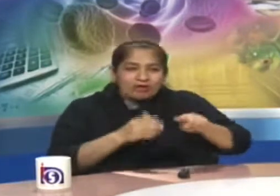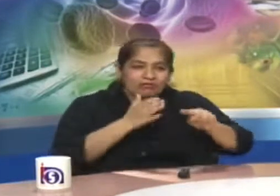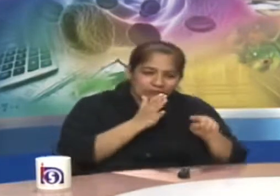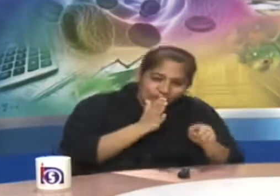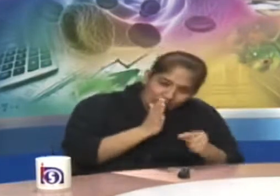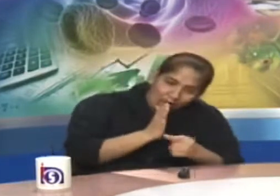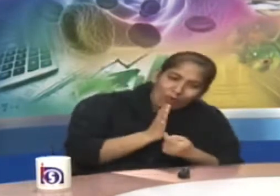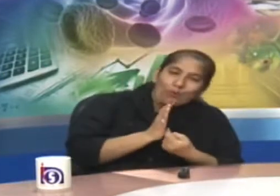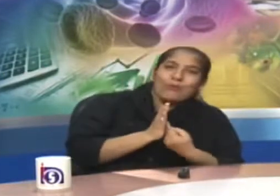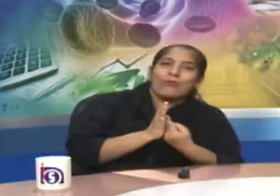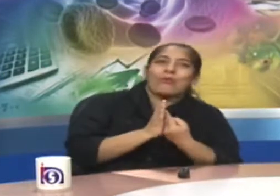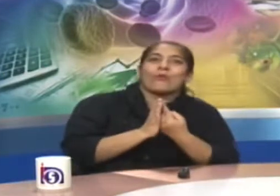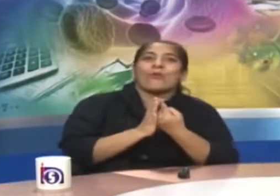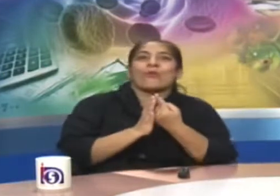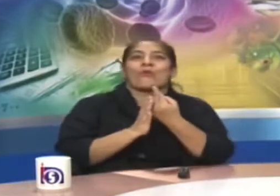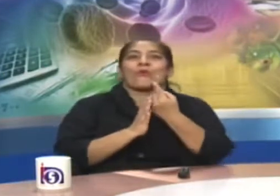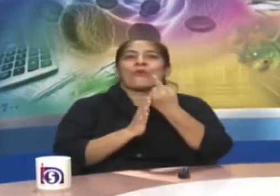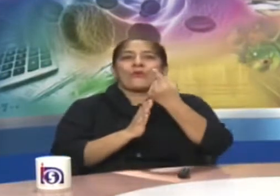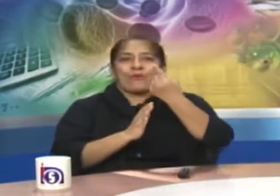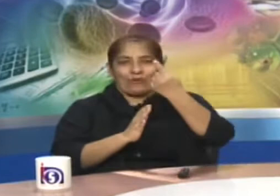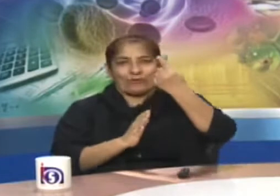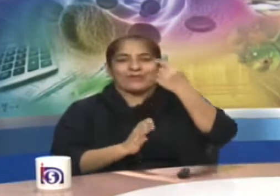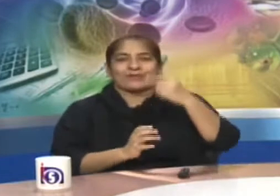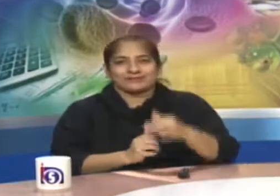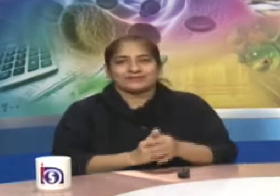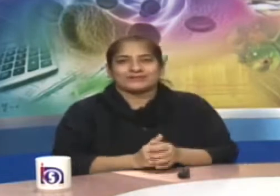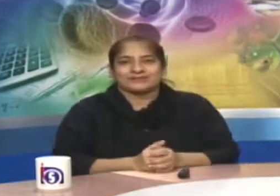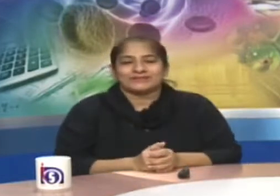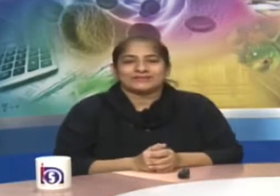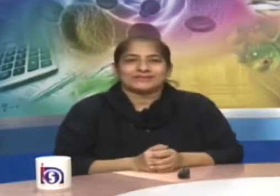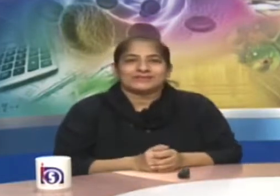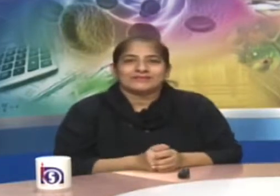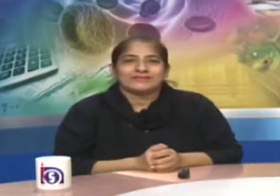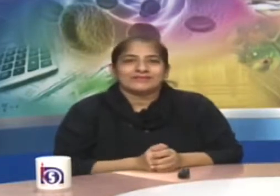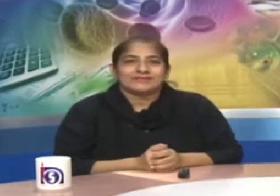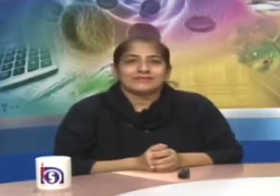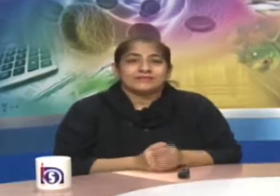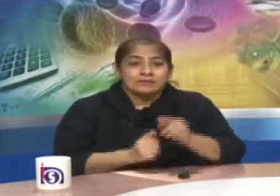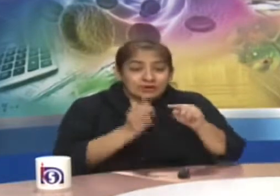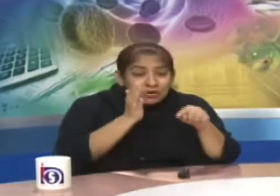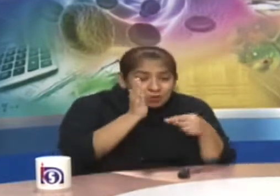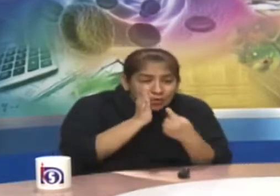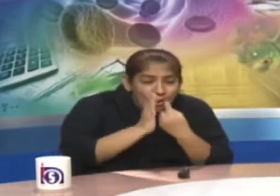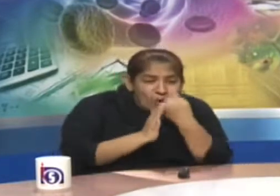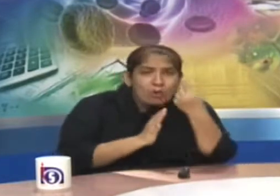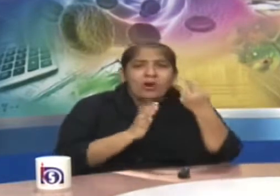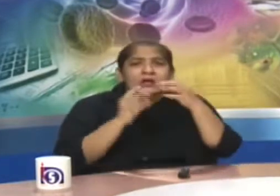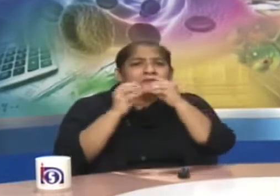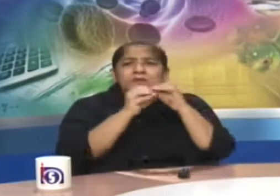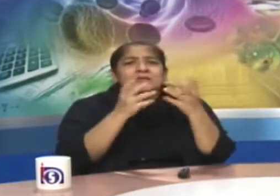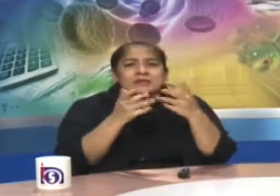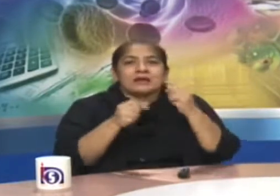advantage of stock exchange is that the promotion of growth.